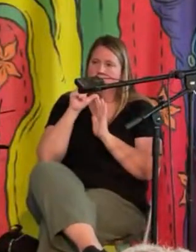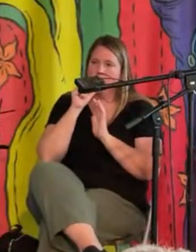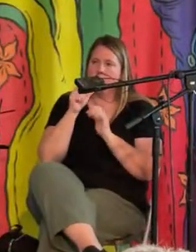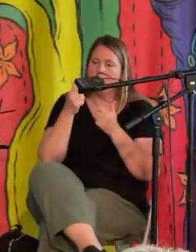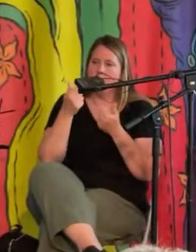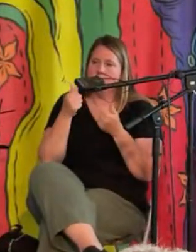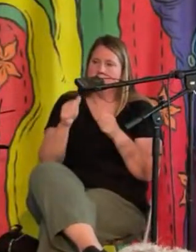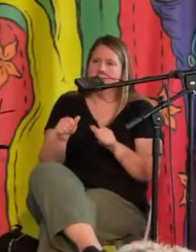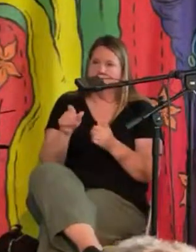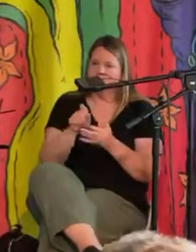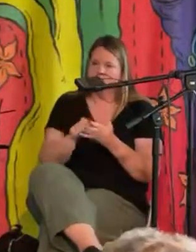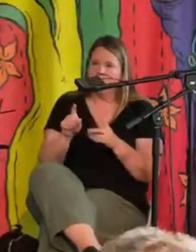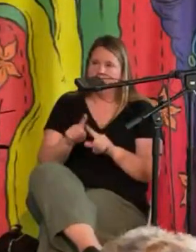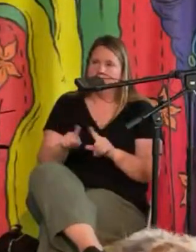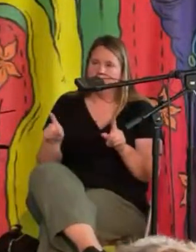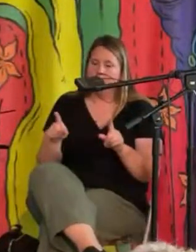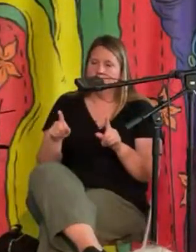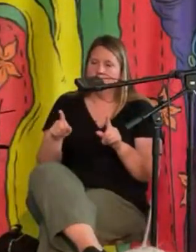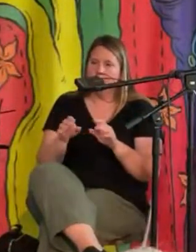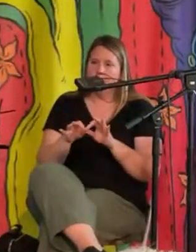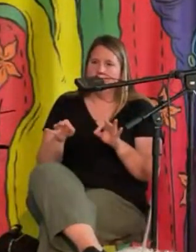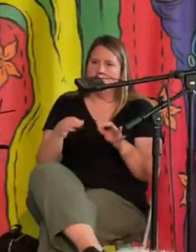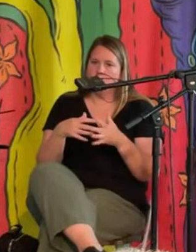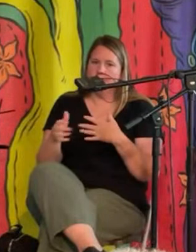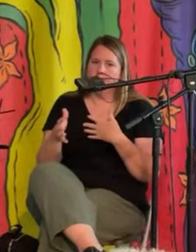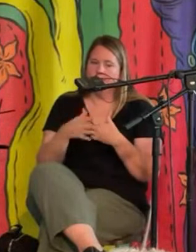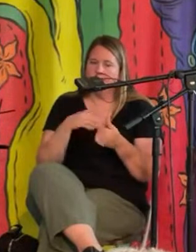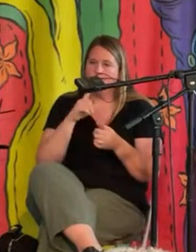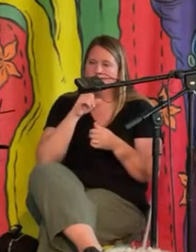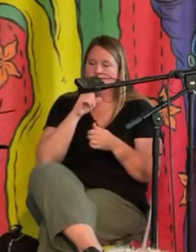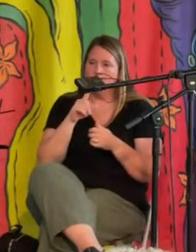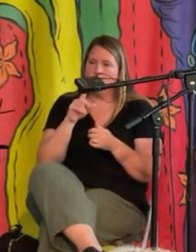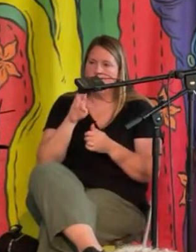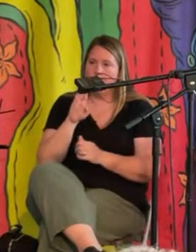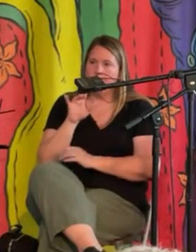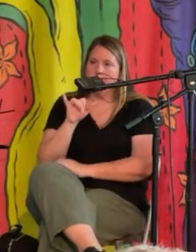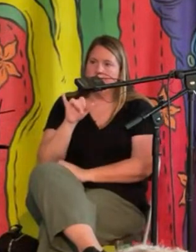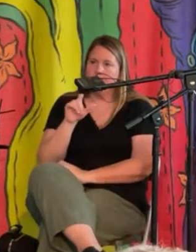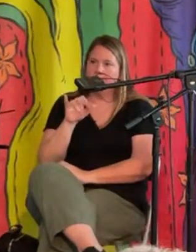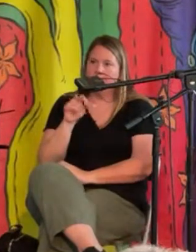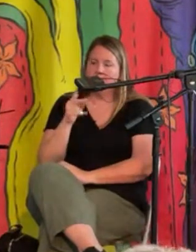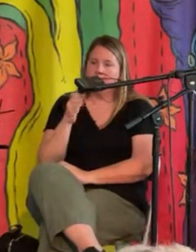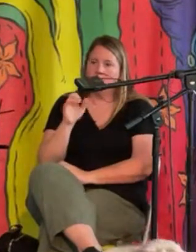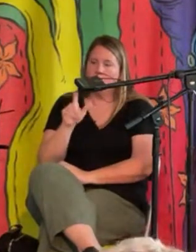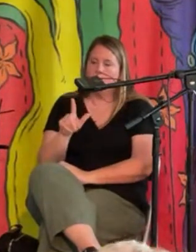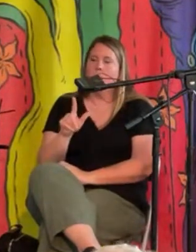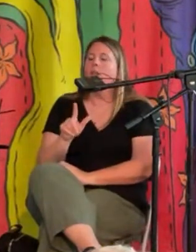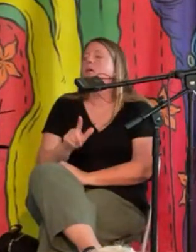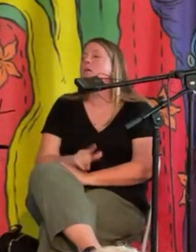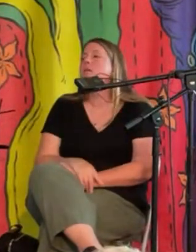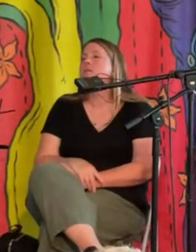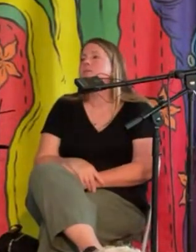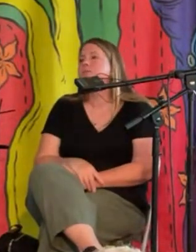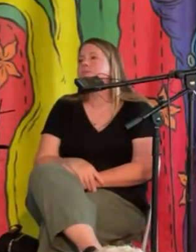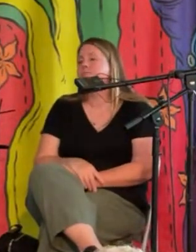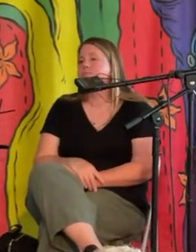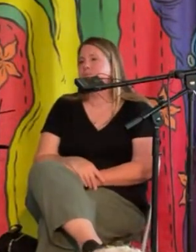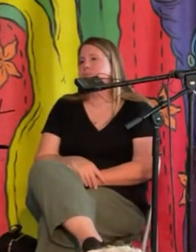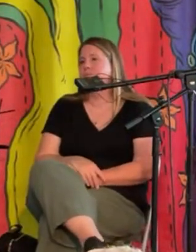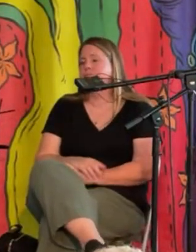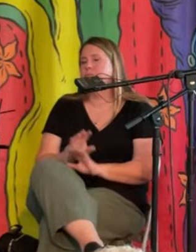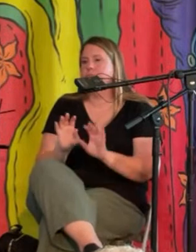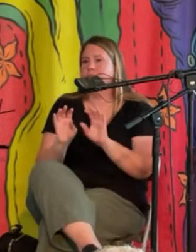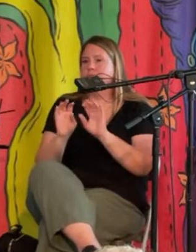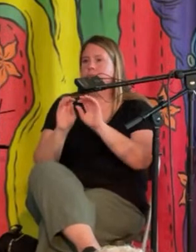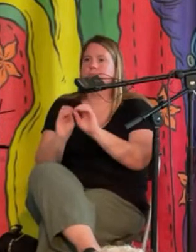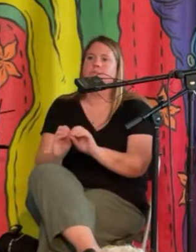different language even though you are bilingual. Would you ever say that, I mean, I would say obviously being bilingual expands